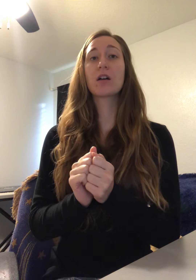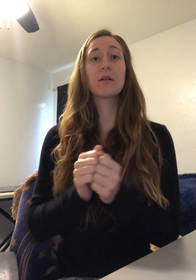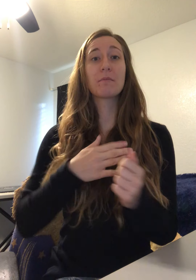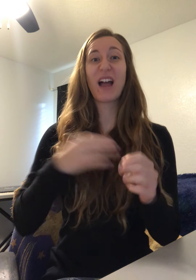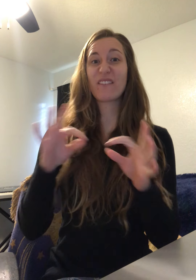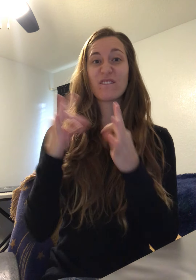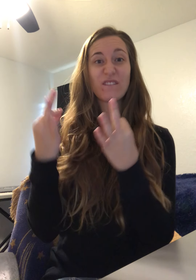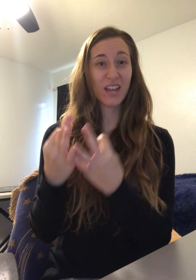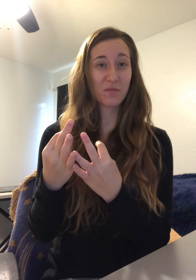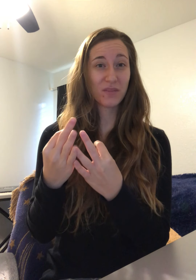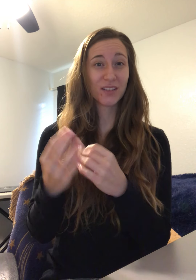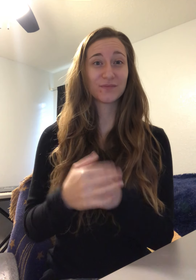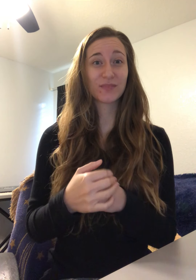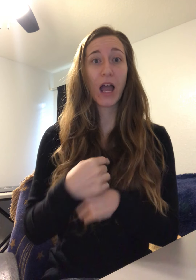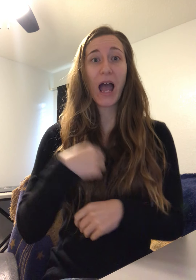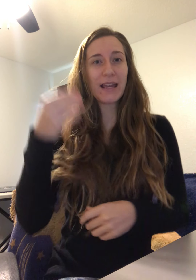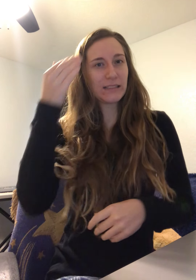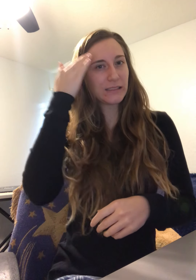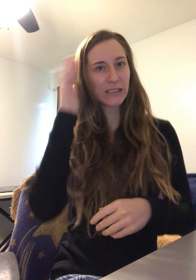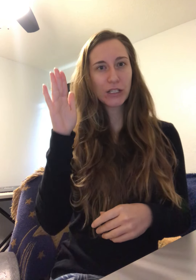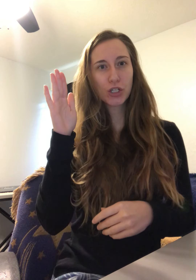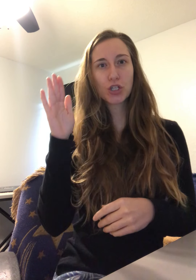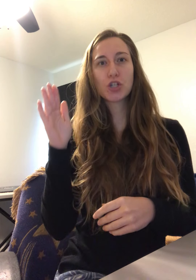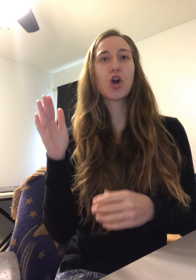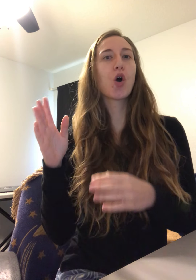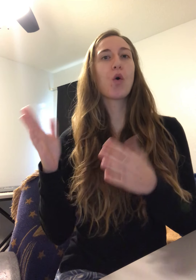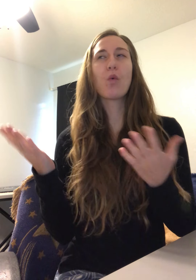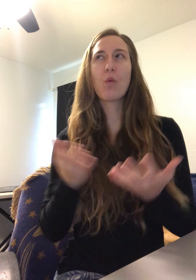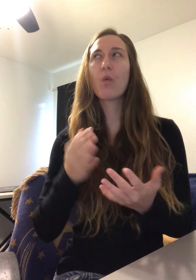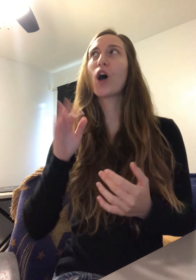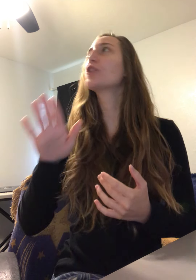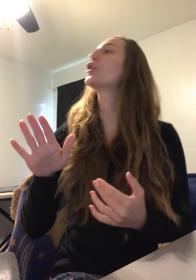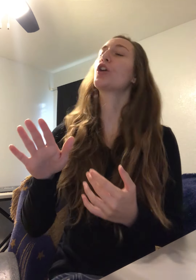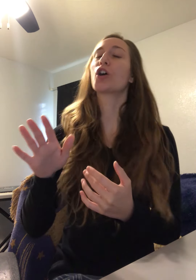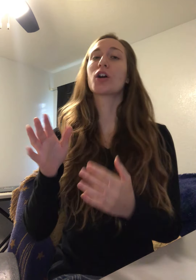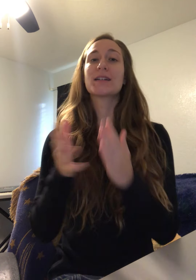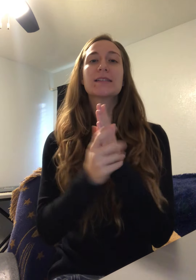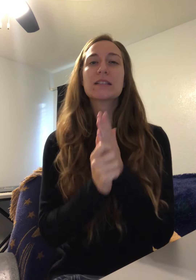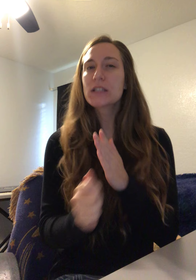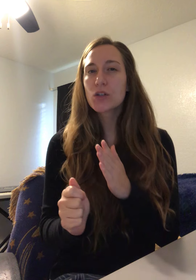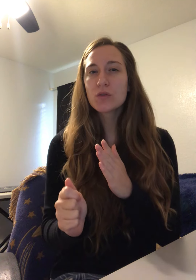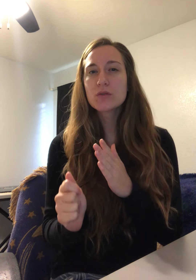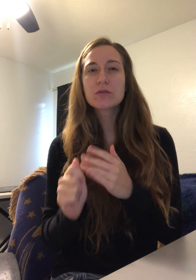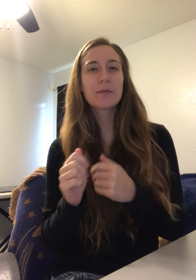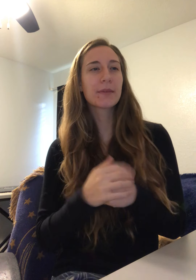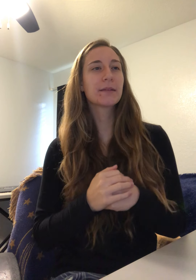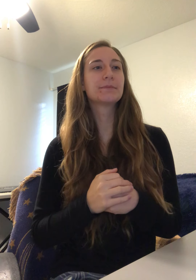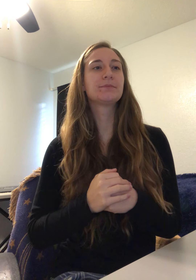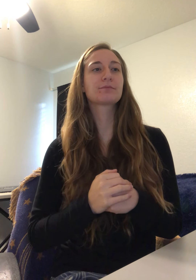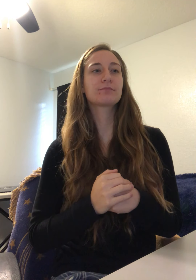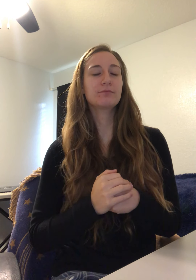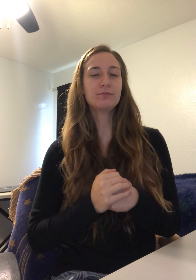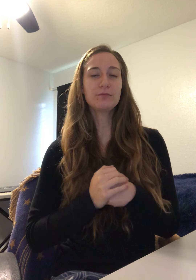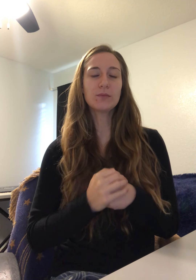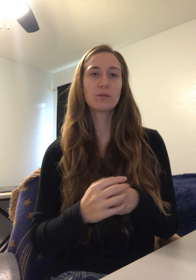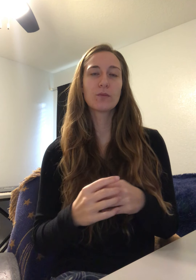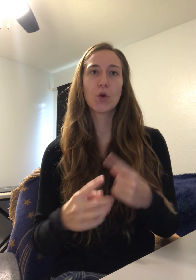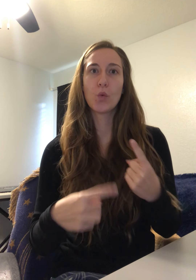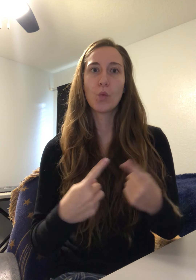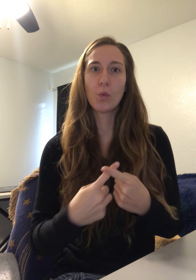going to be when she was first born. With Down syndrome, there's such a range of abilities. And so you kind of, when you first receive the diagnosis, your mind as a parent